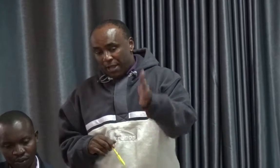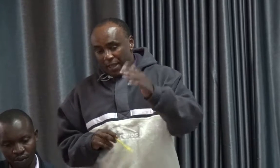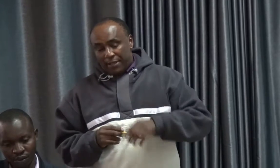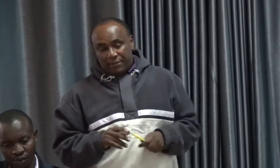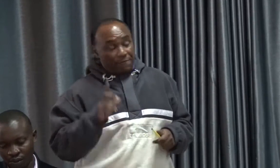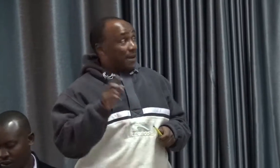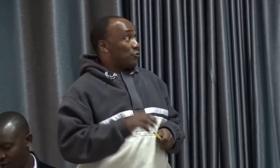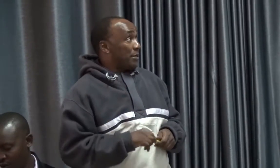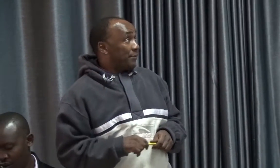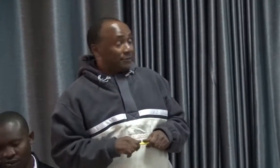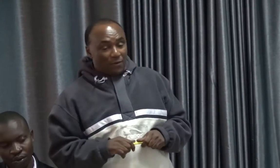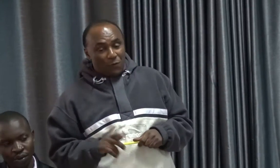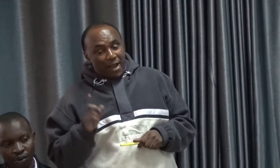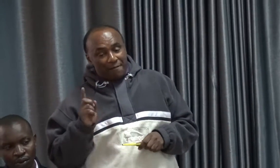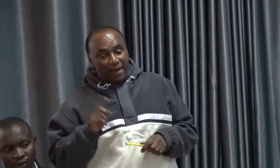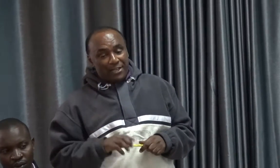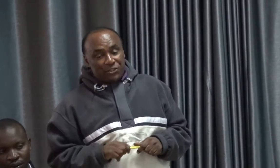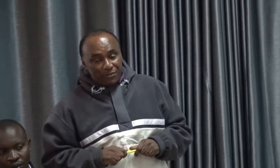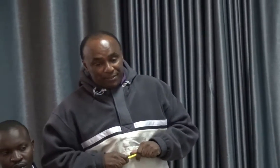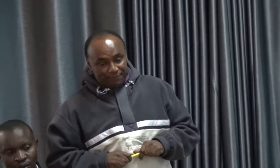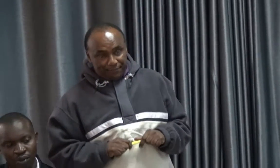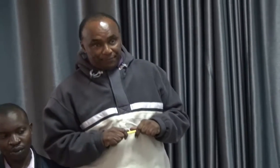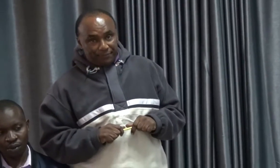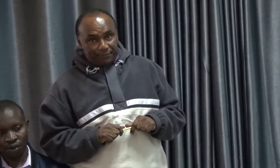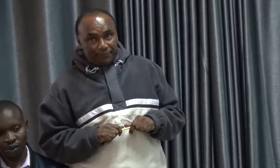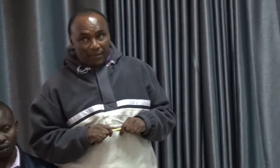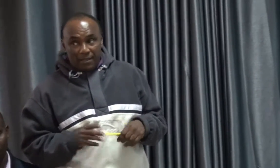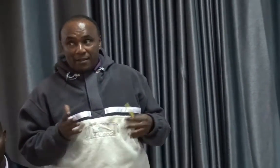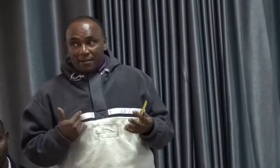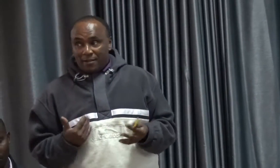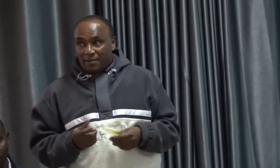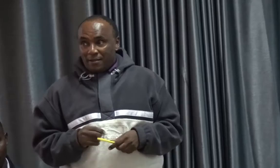include, yes, the first one, we have attitudes,